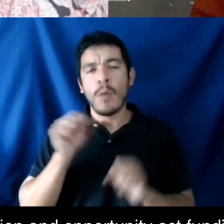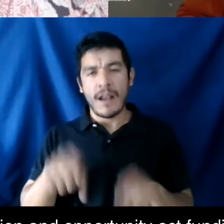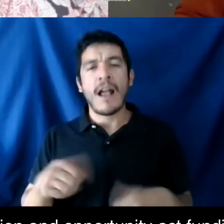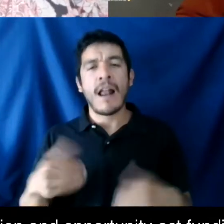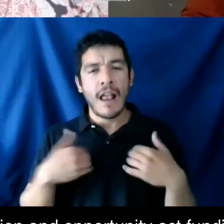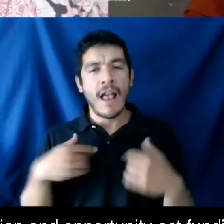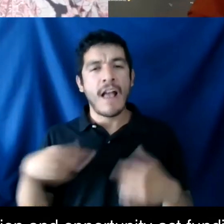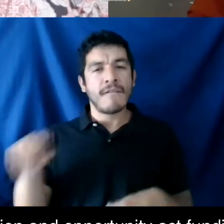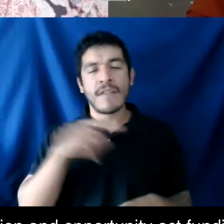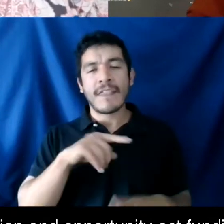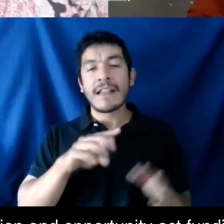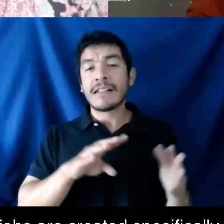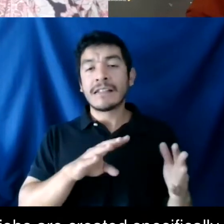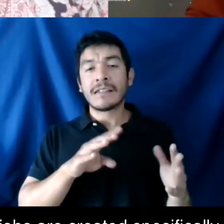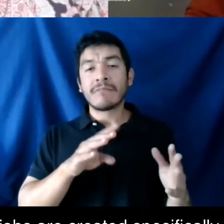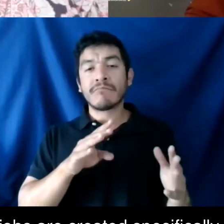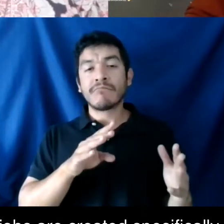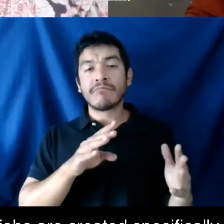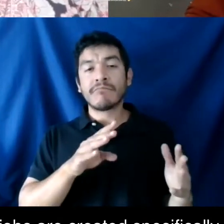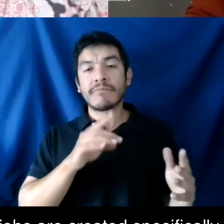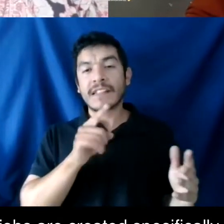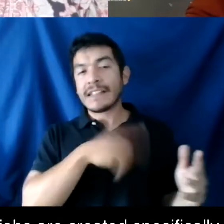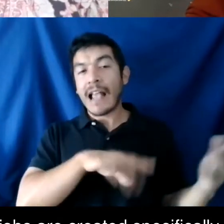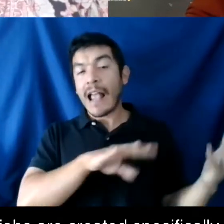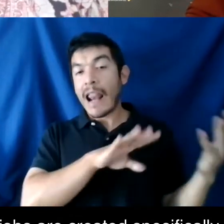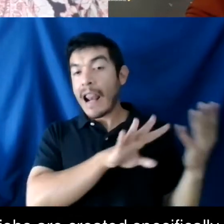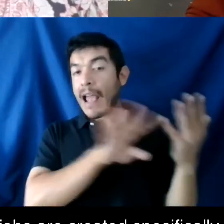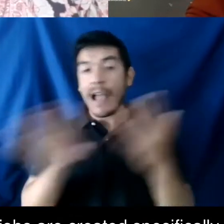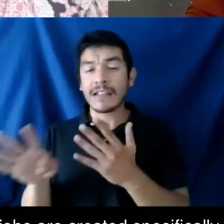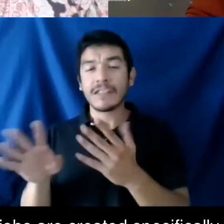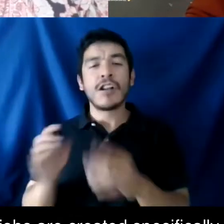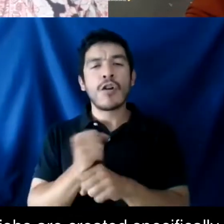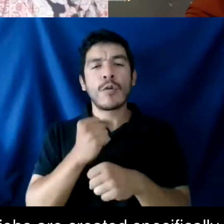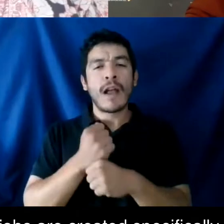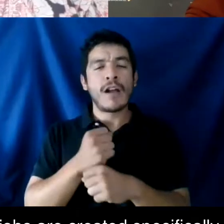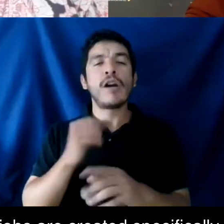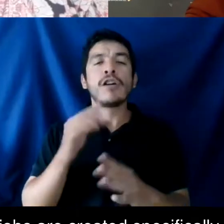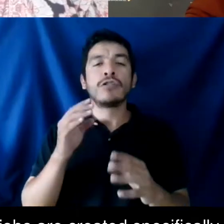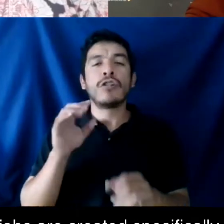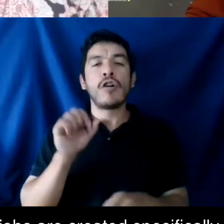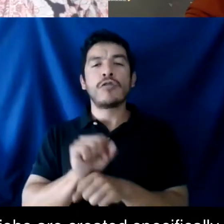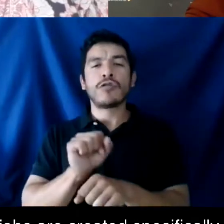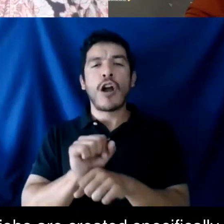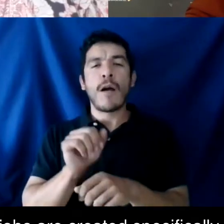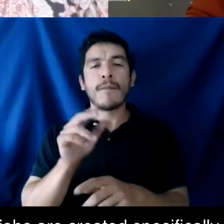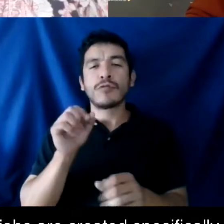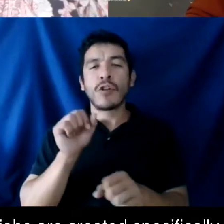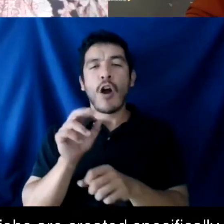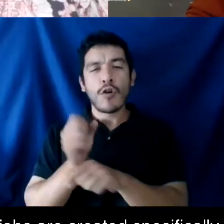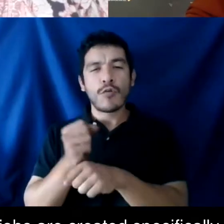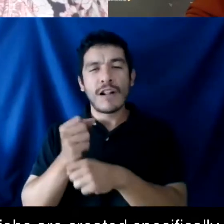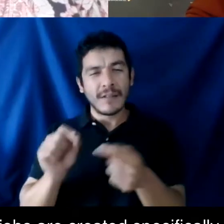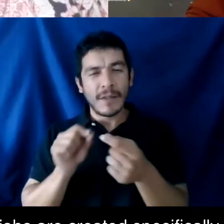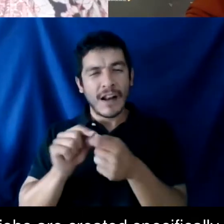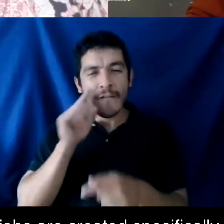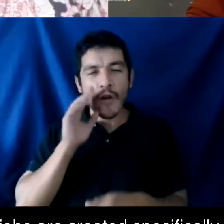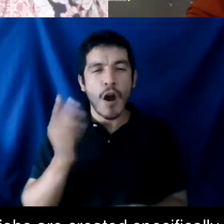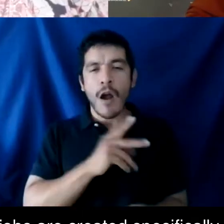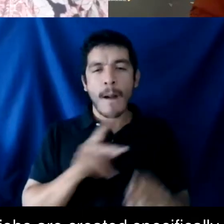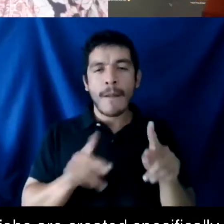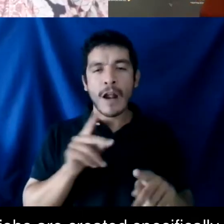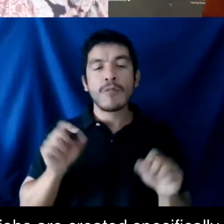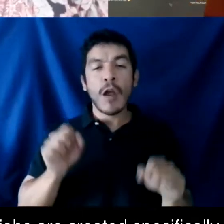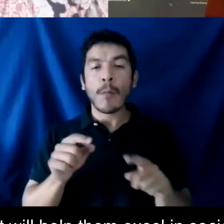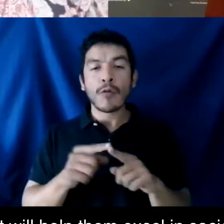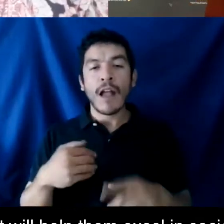these pipelines created, so that jobs are created specifically for our population to be able to have the